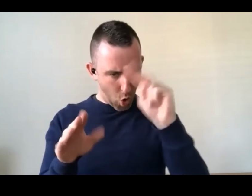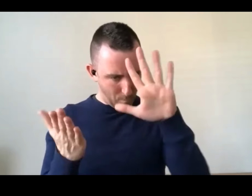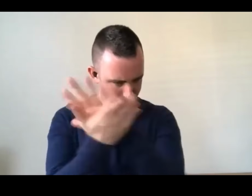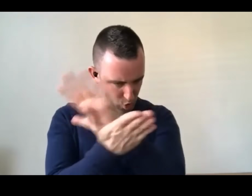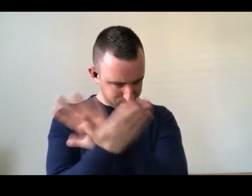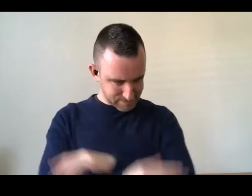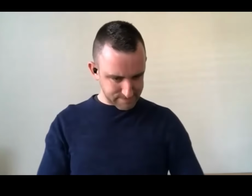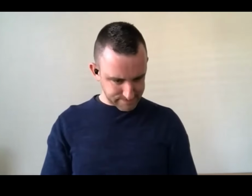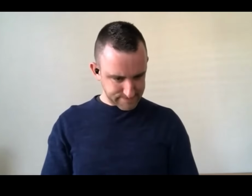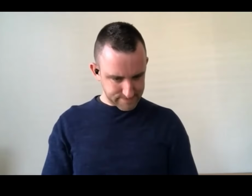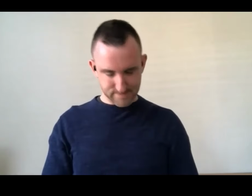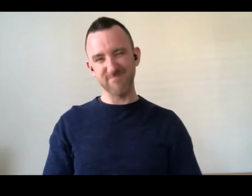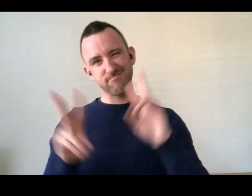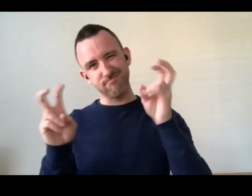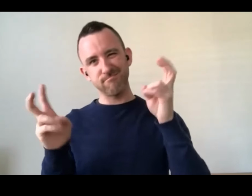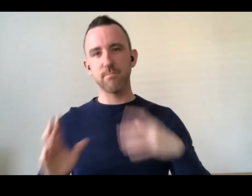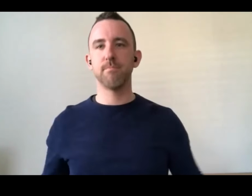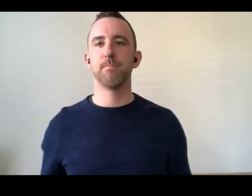mean?